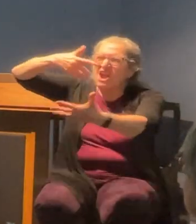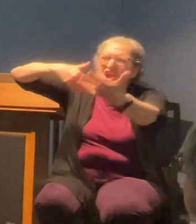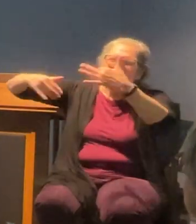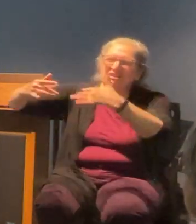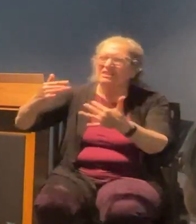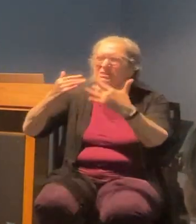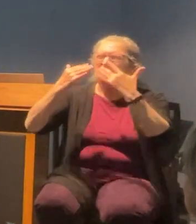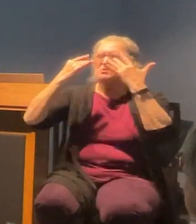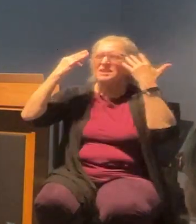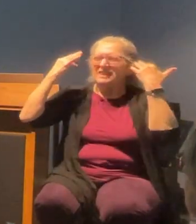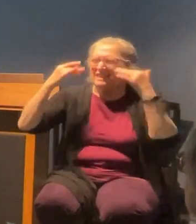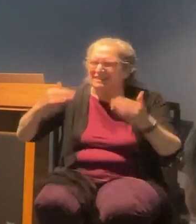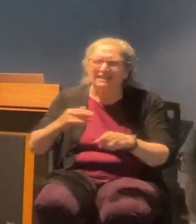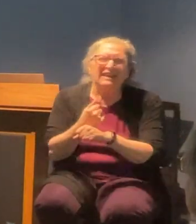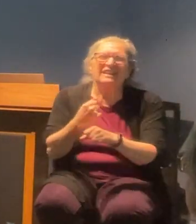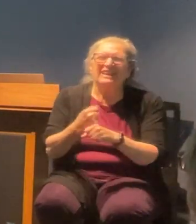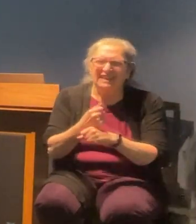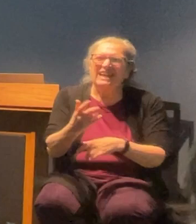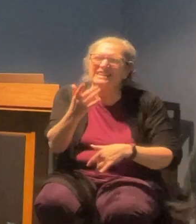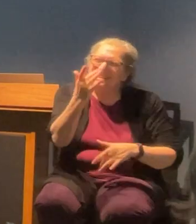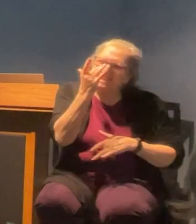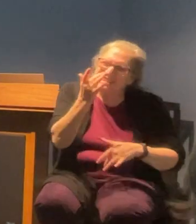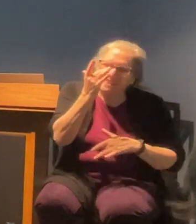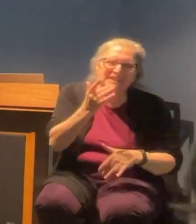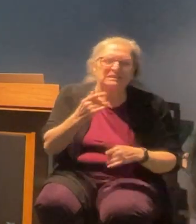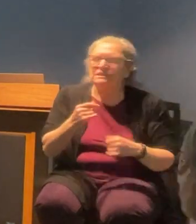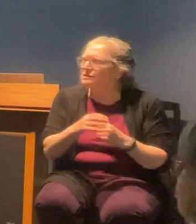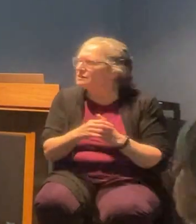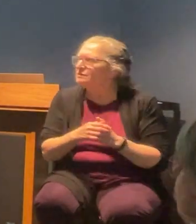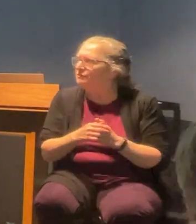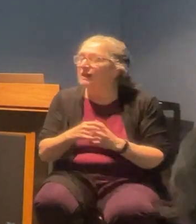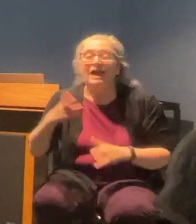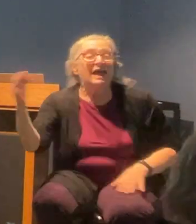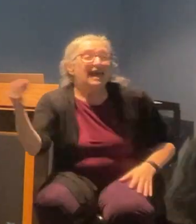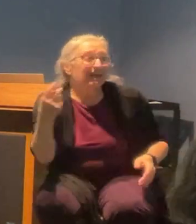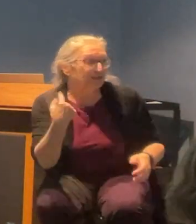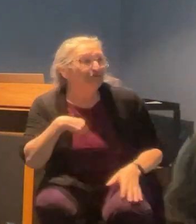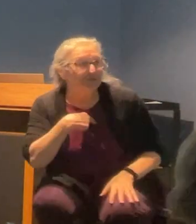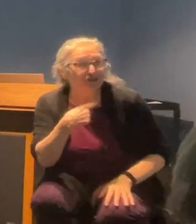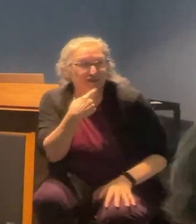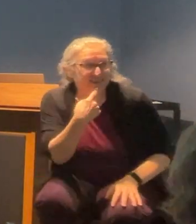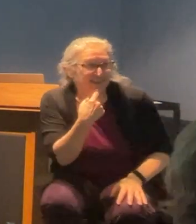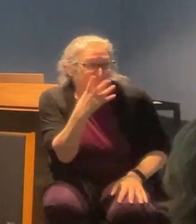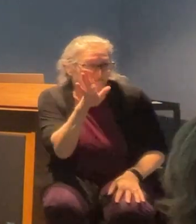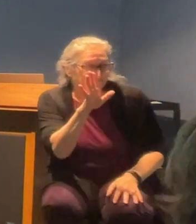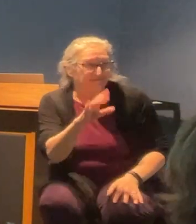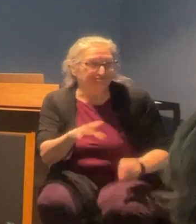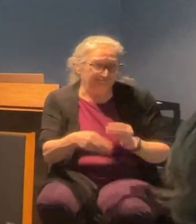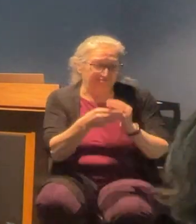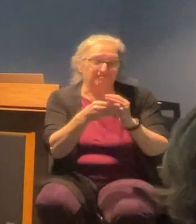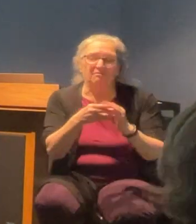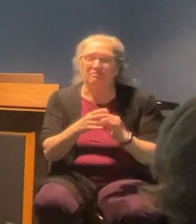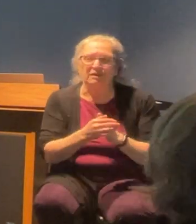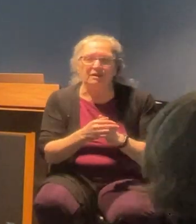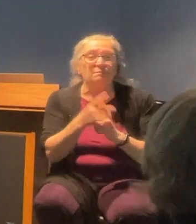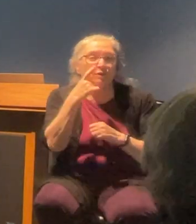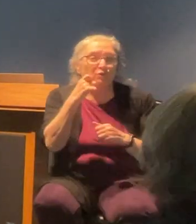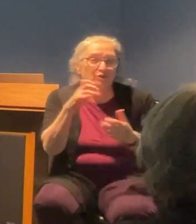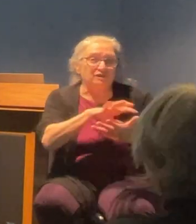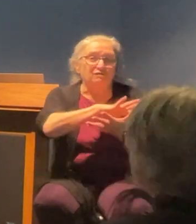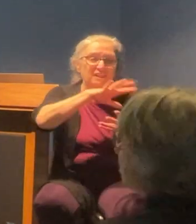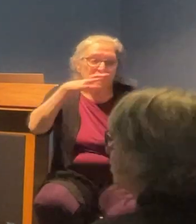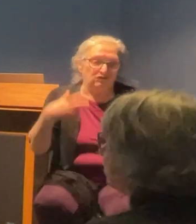work with the DNA from the show. Yeah. And also we should say that because of this abundance of very